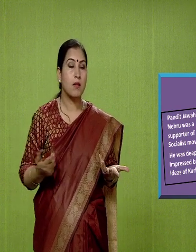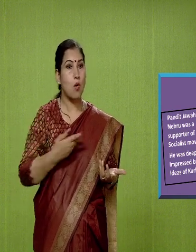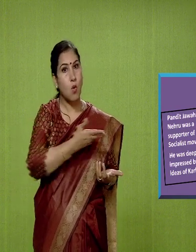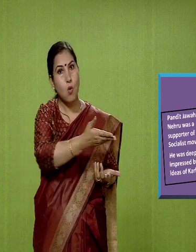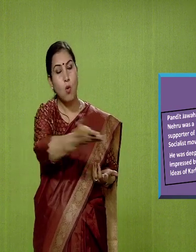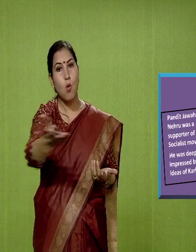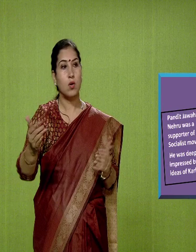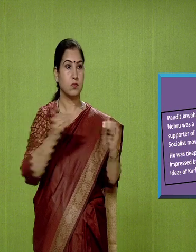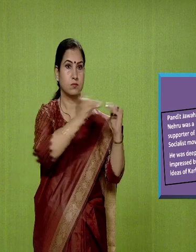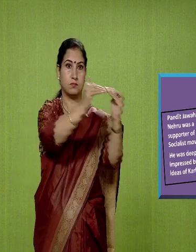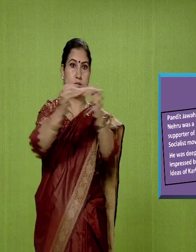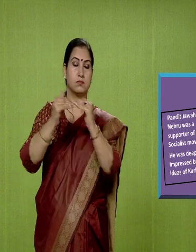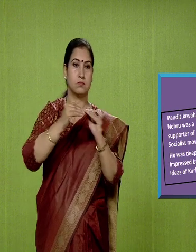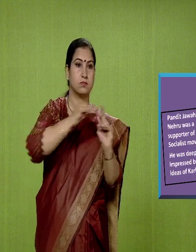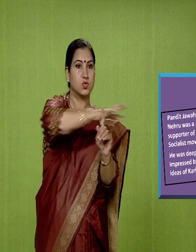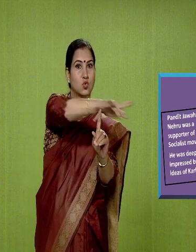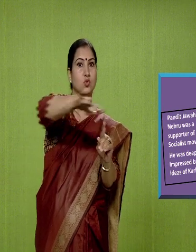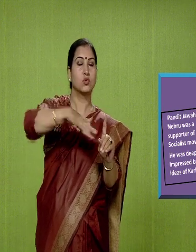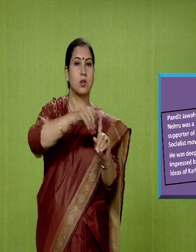lies in socialism.